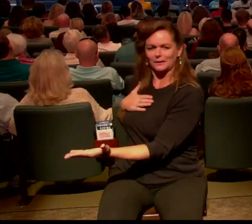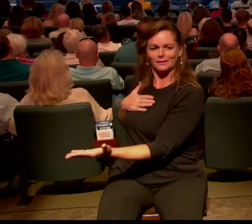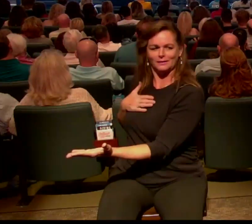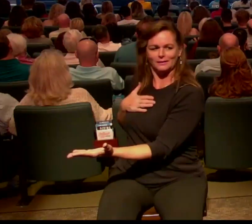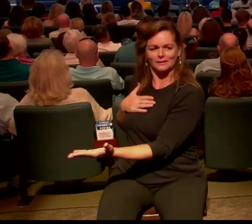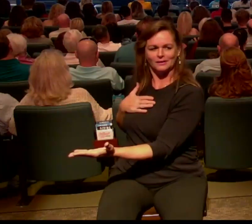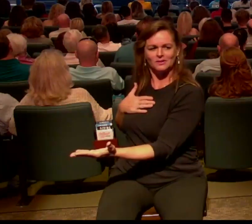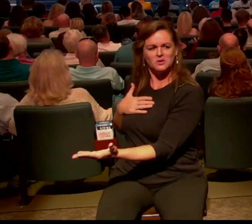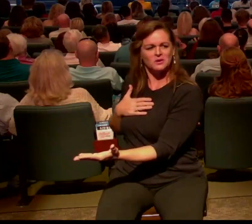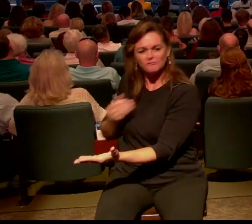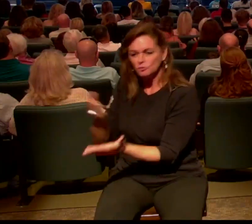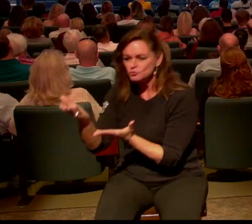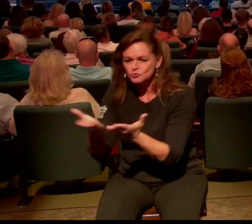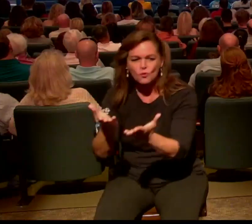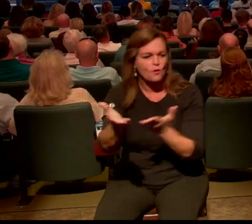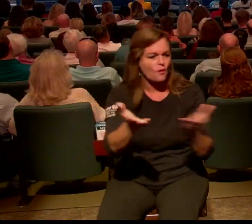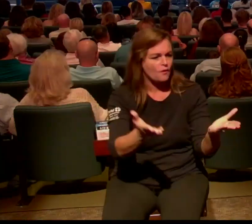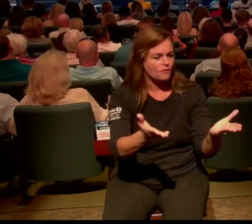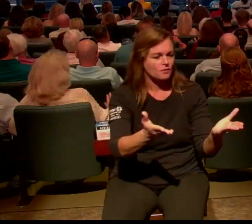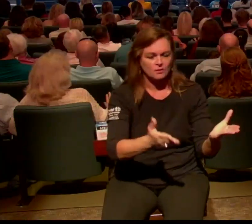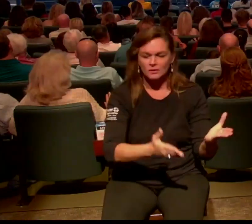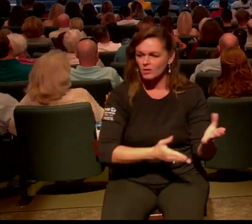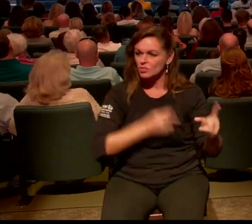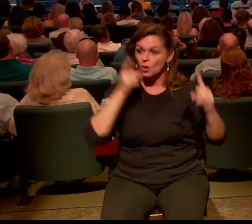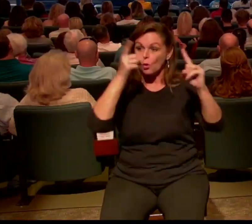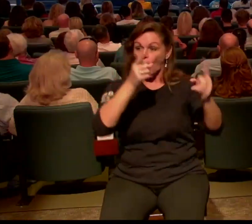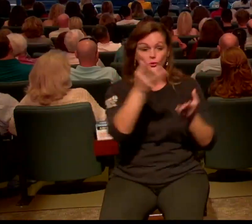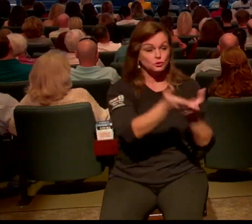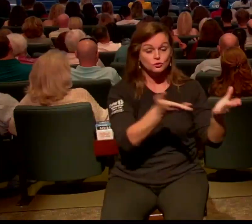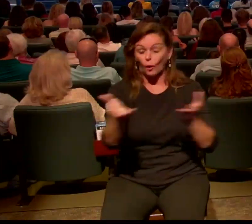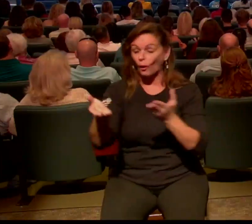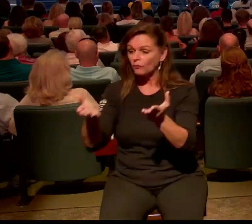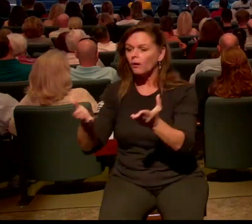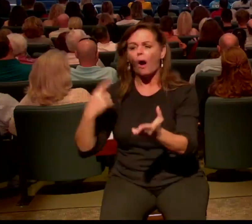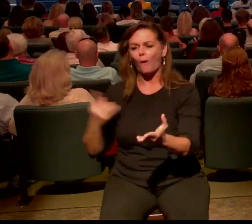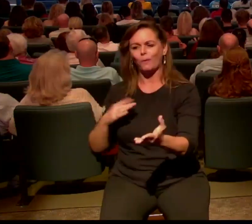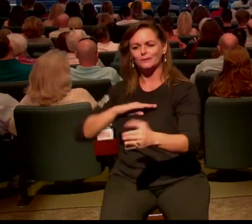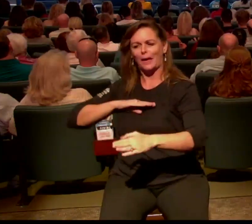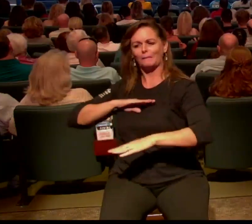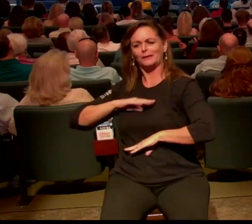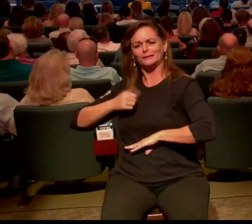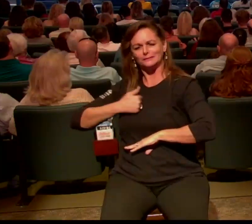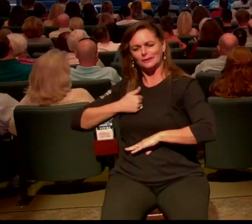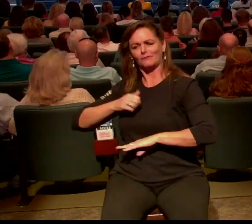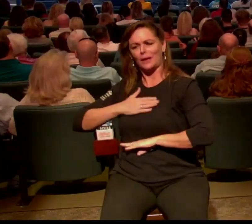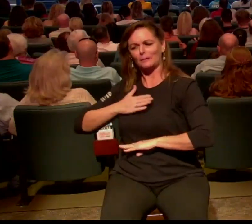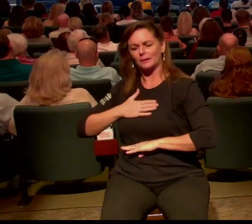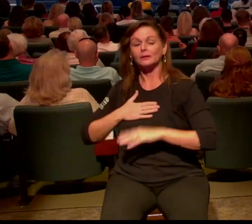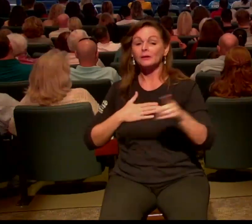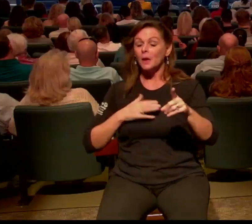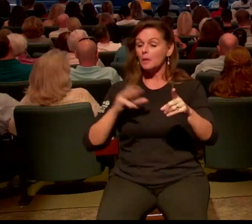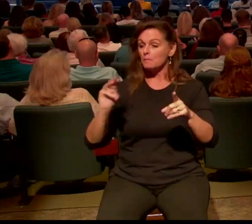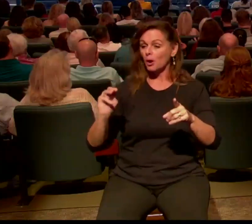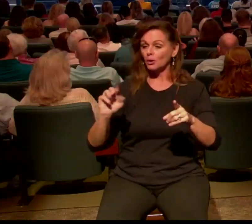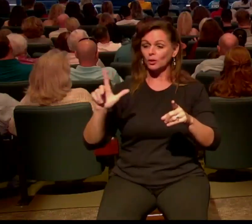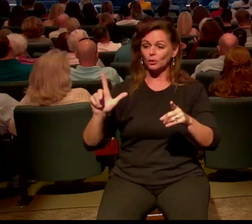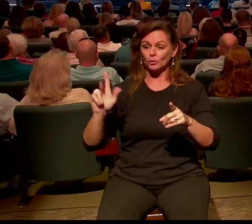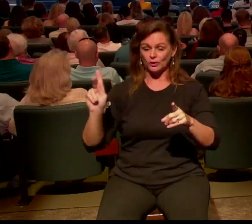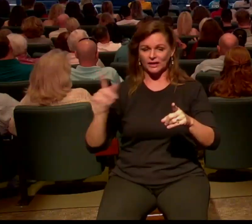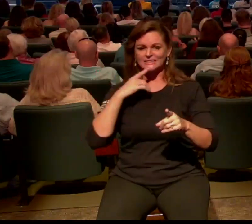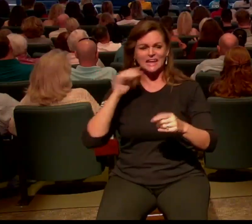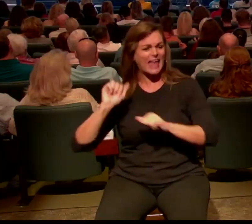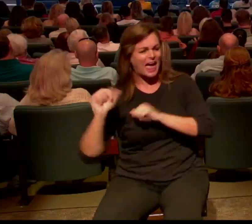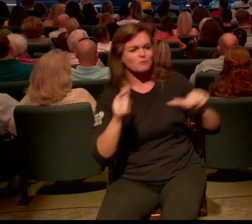that lacked happiness. There's something about living beyond ourselves. Martin Luther King Jr. said, "Everybody can be great